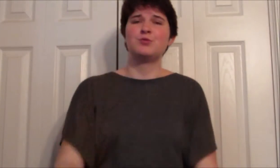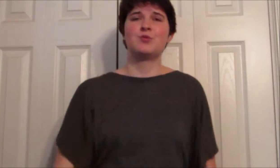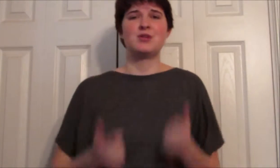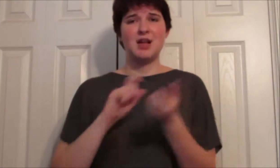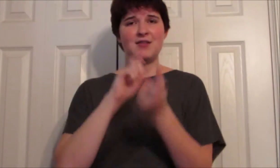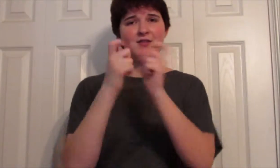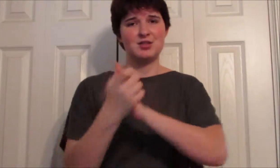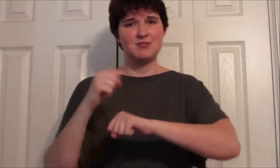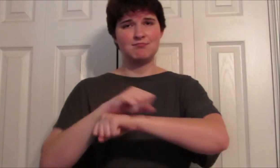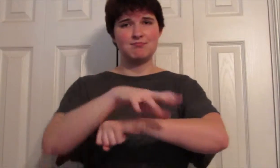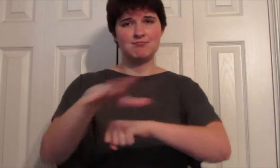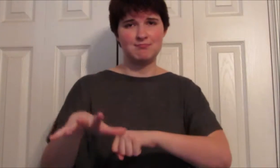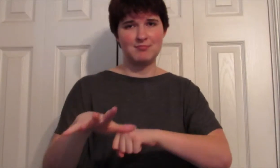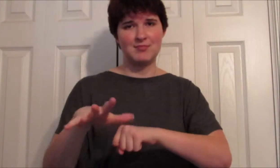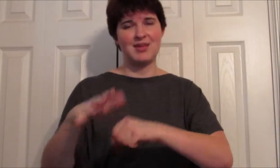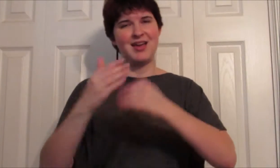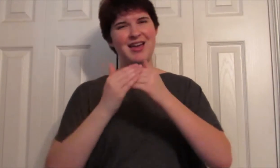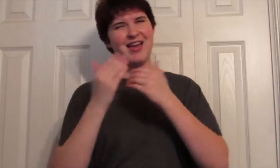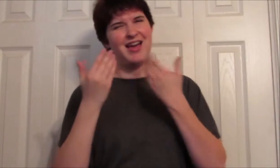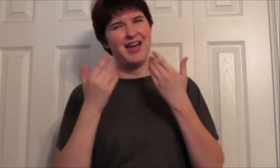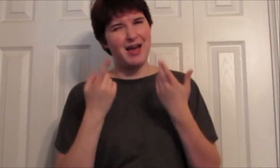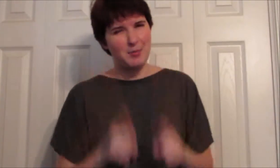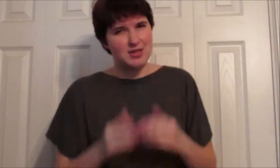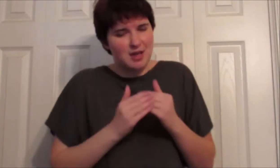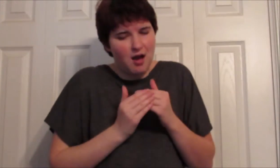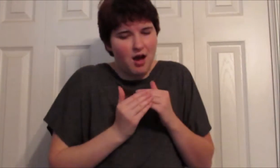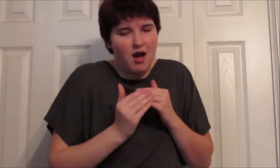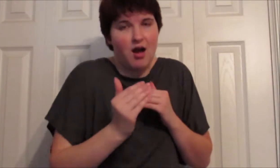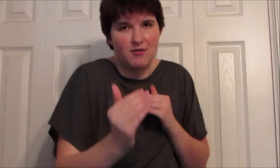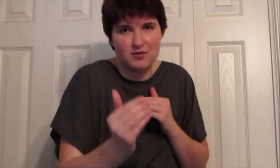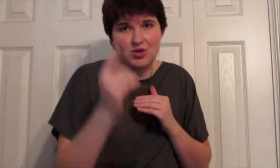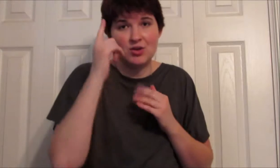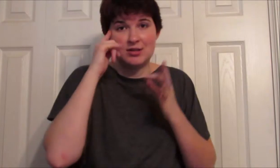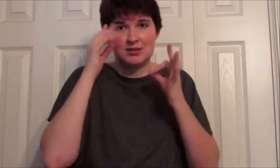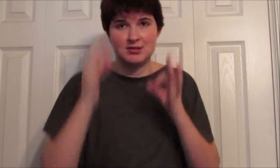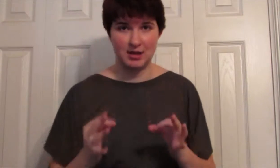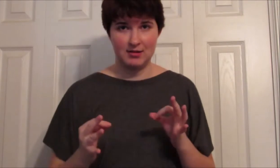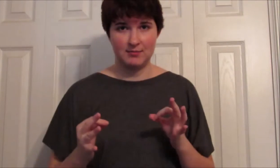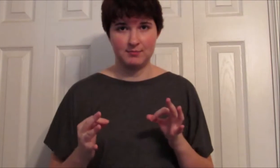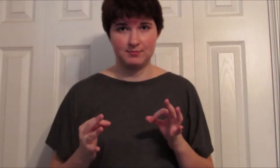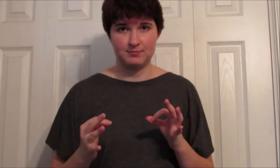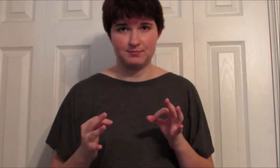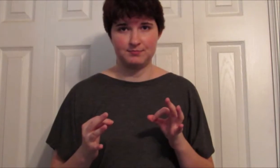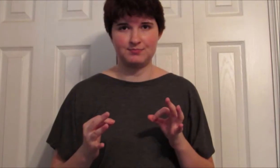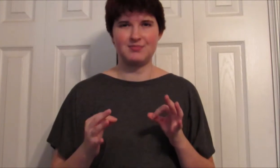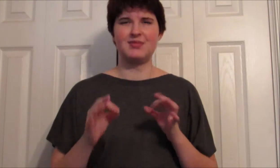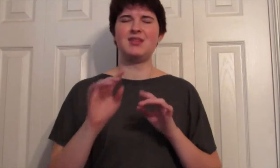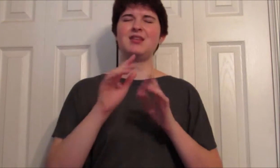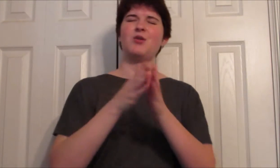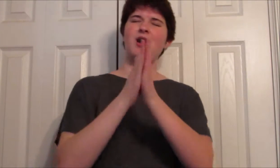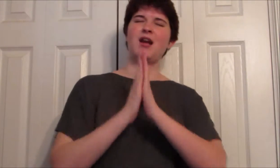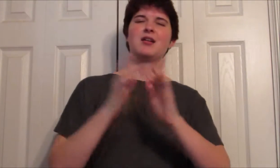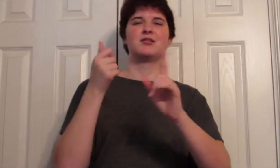lasting, life-changing consequence comes from after making some sort of a decision. Ask